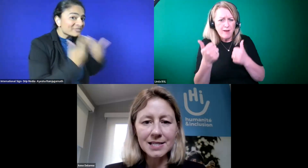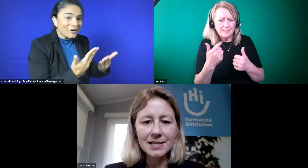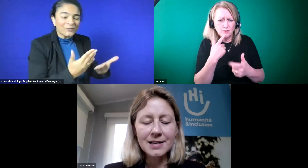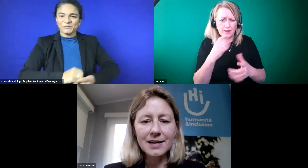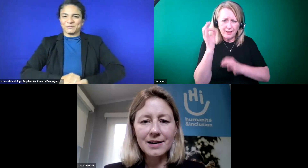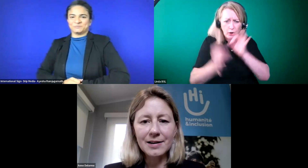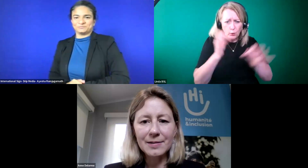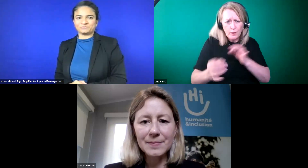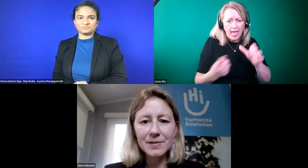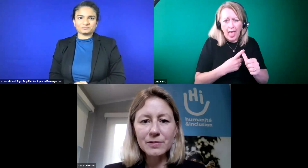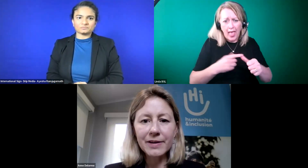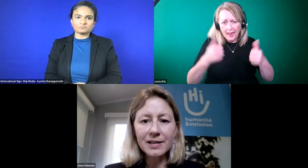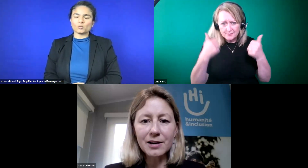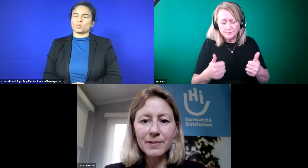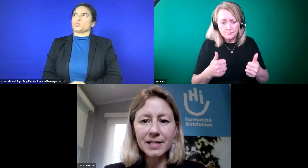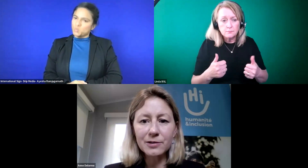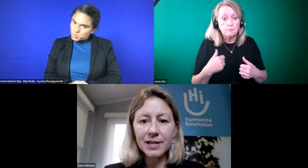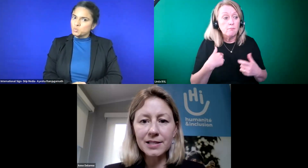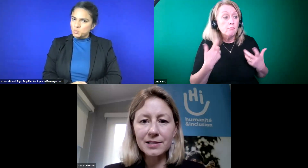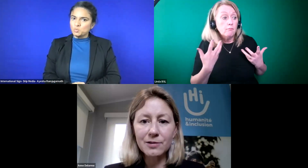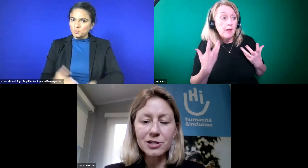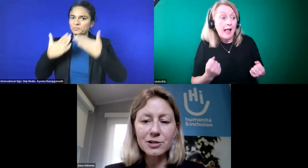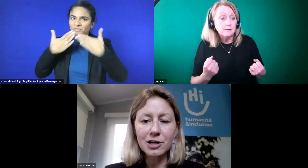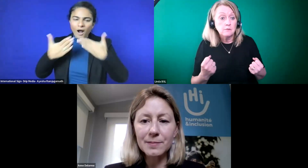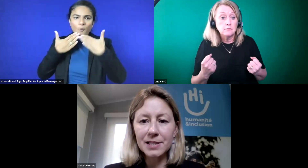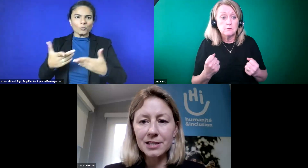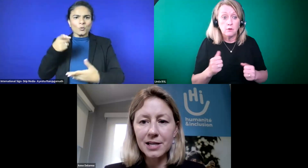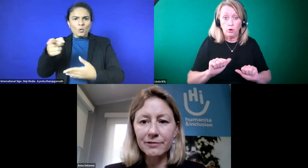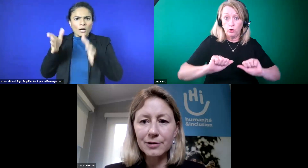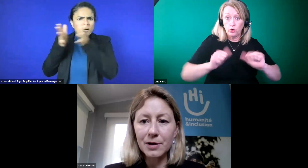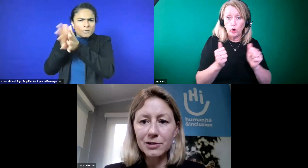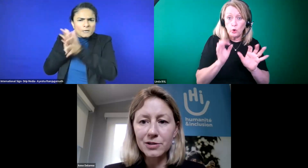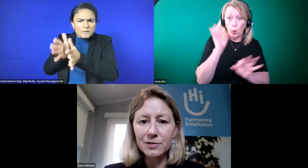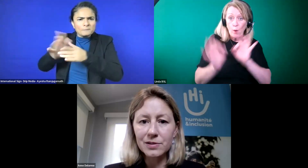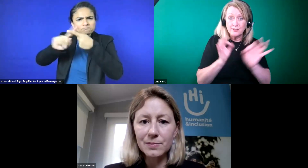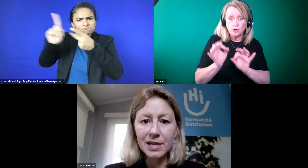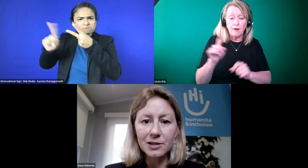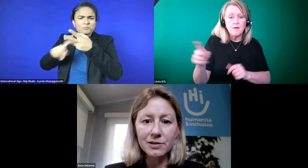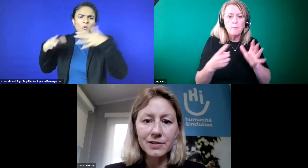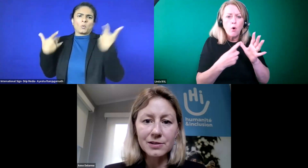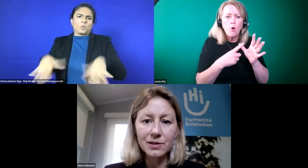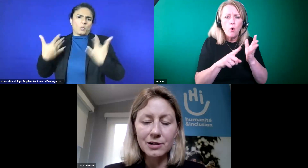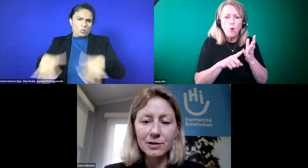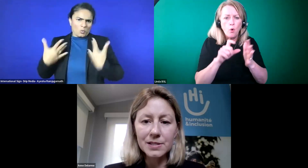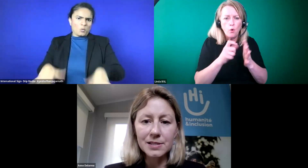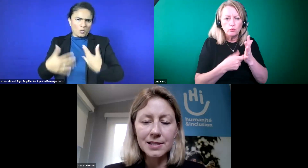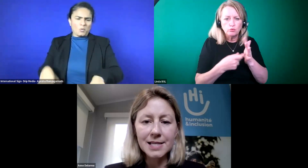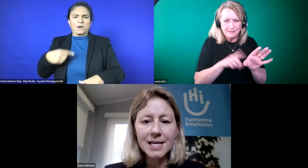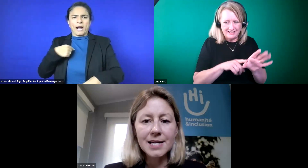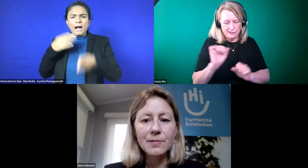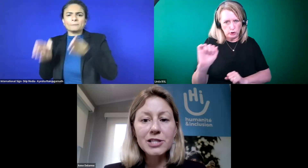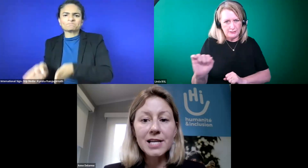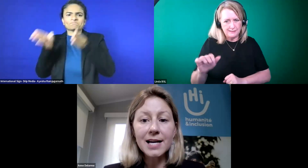Q&A. So we've had already a great question or comment in the chat from Audrey, who's a pediatric physical